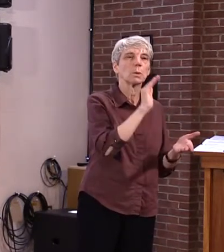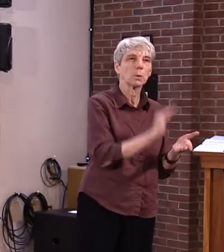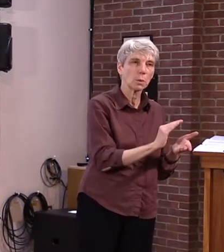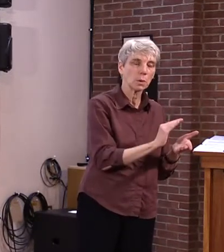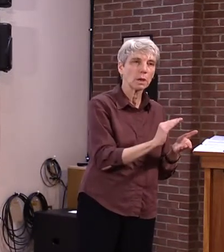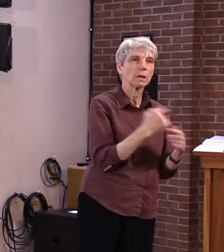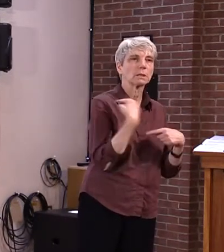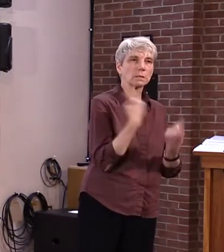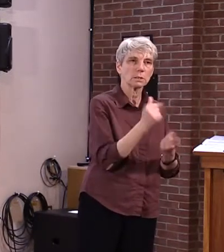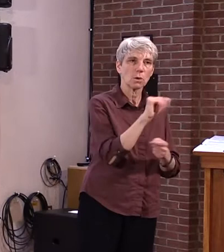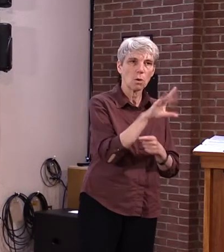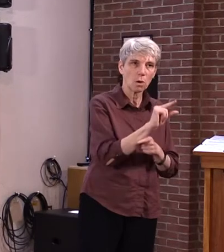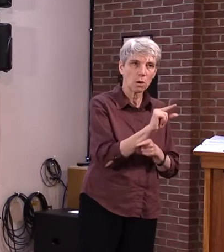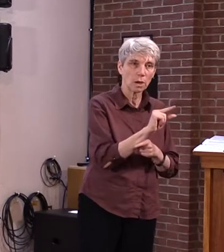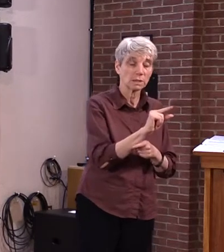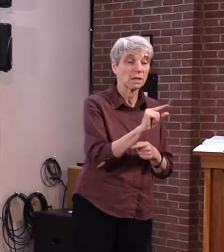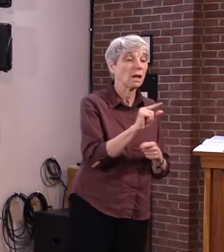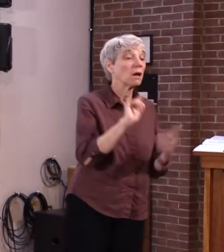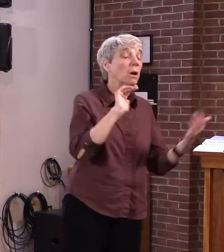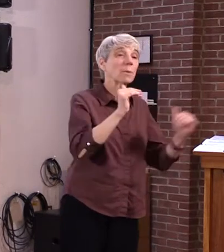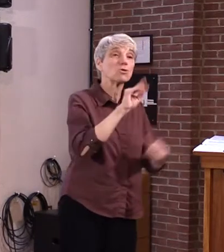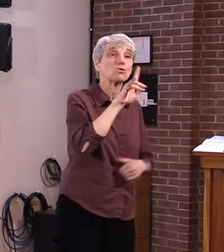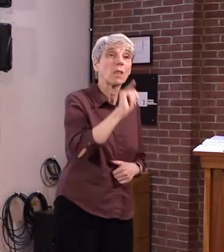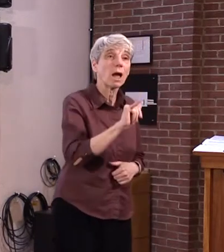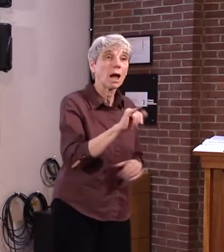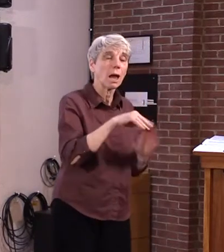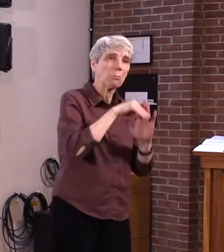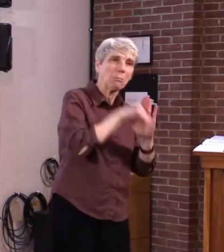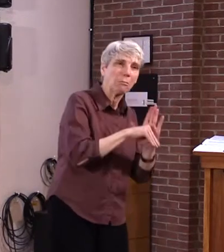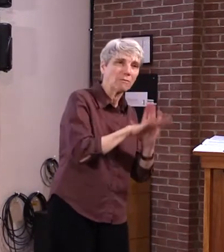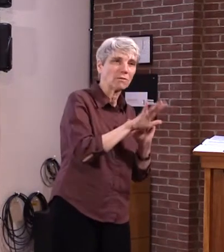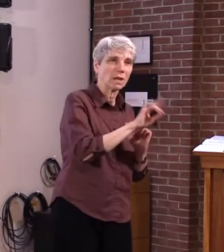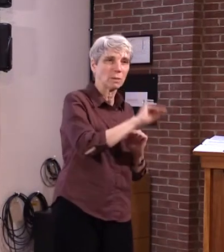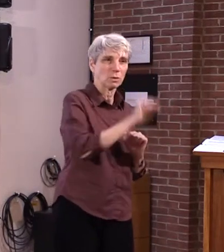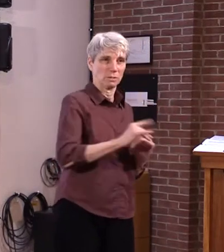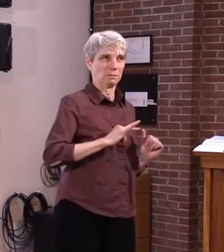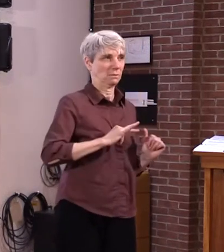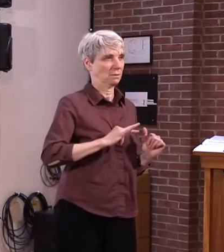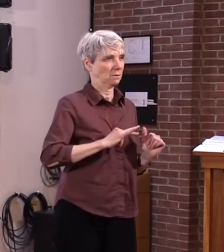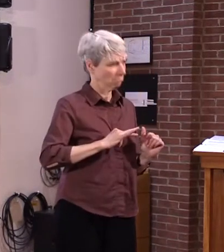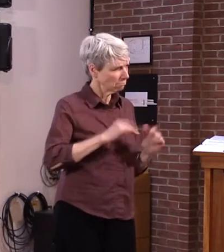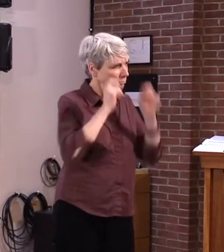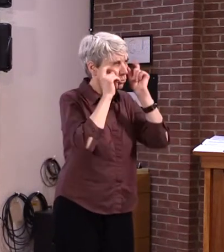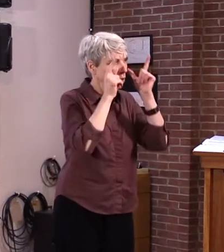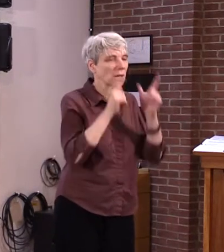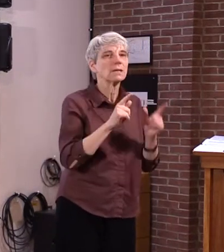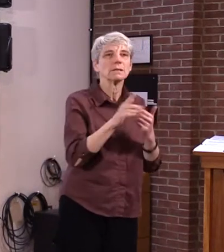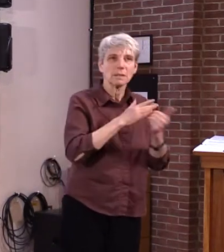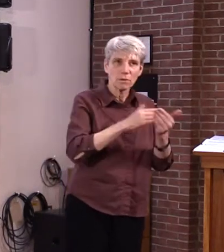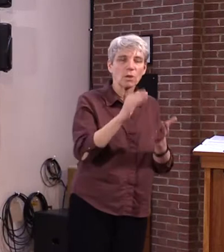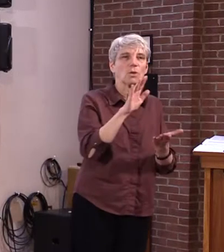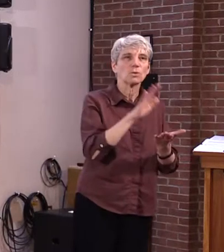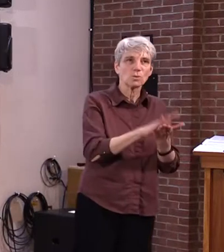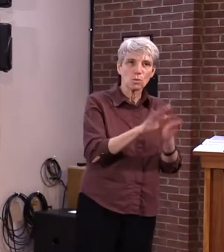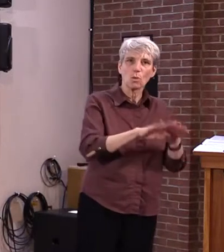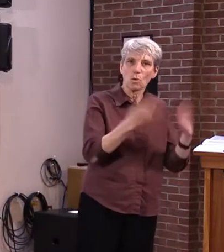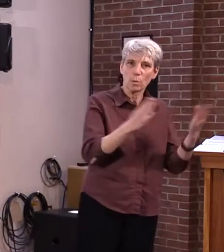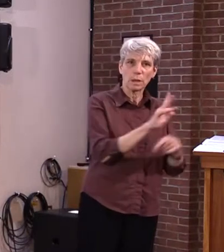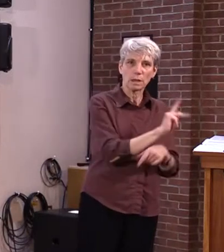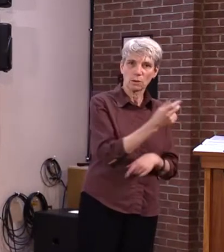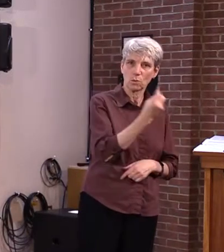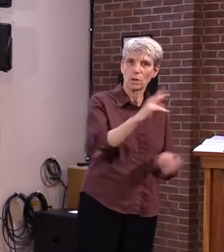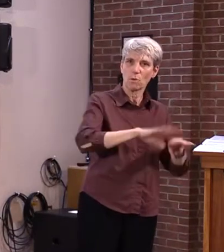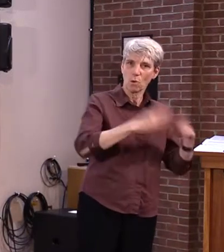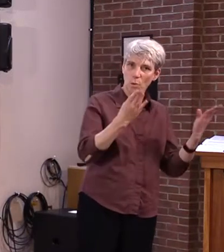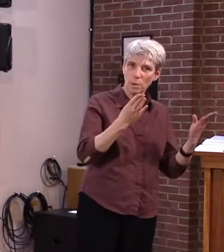and 58% since July. So even though schools K through 12 did reopen, K through 12 age children were back in school,